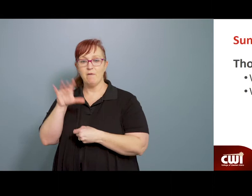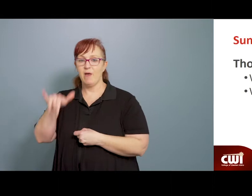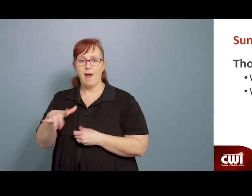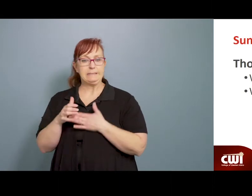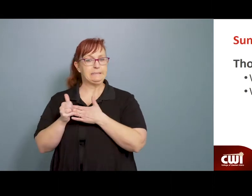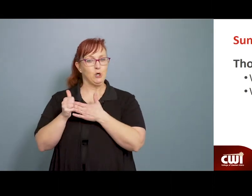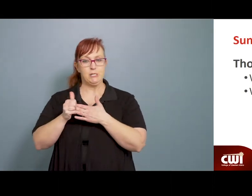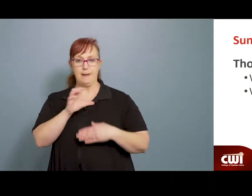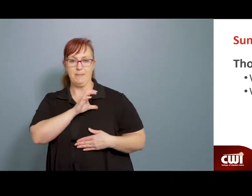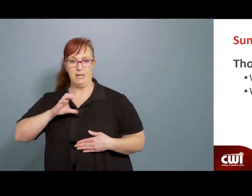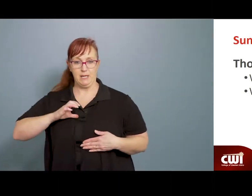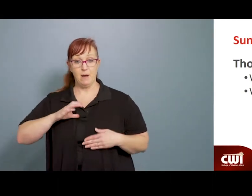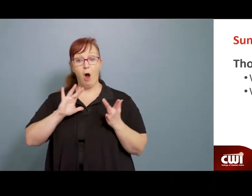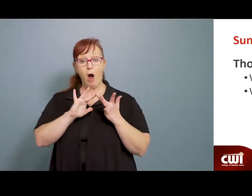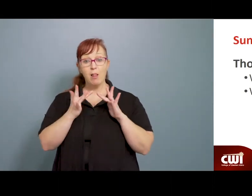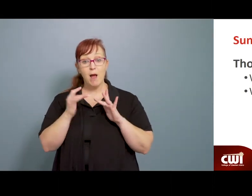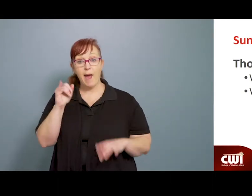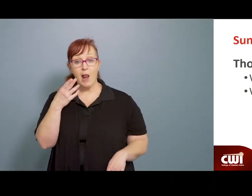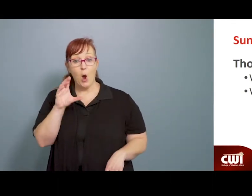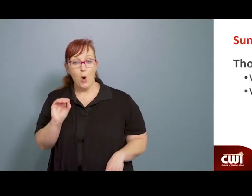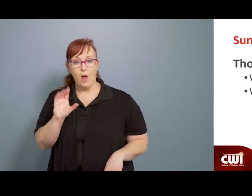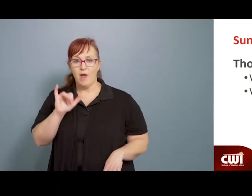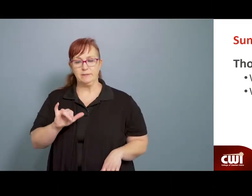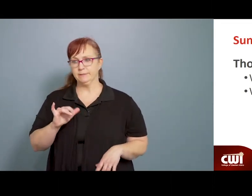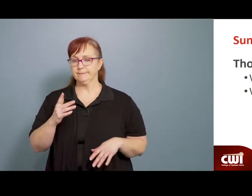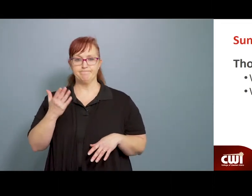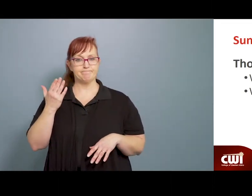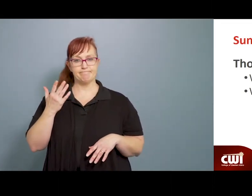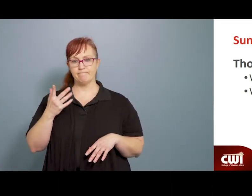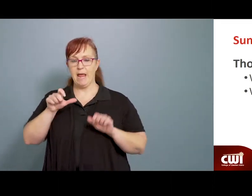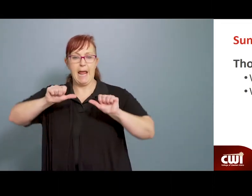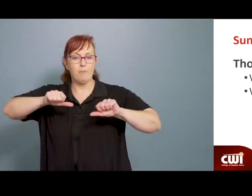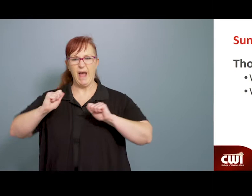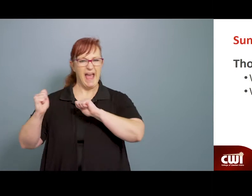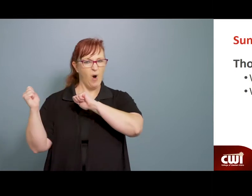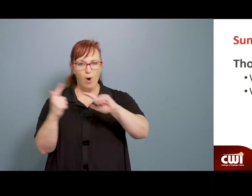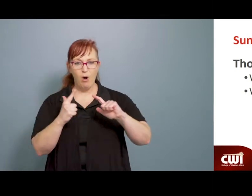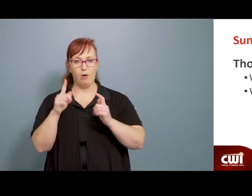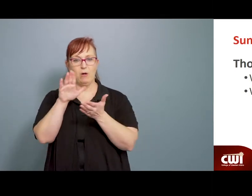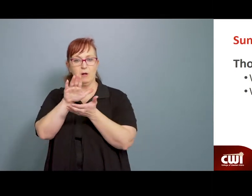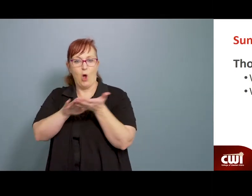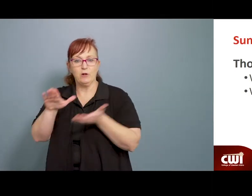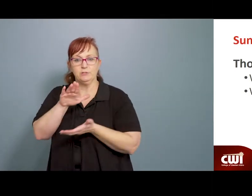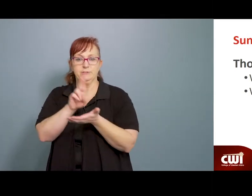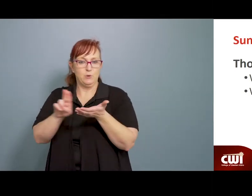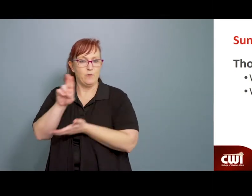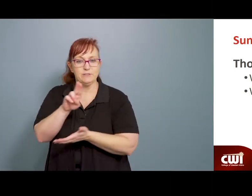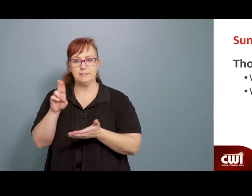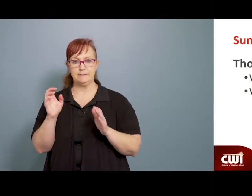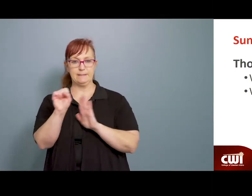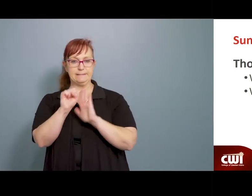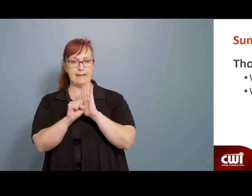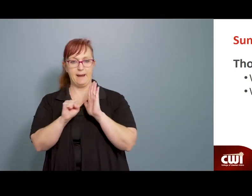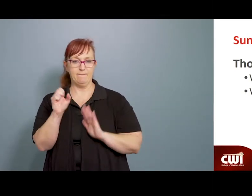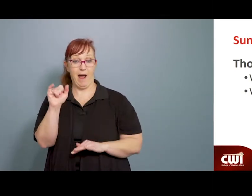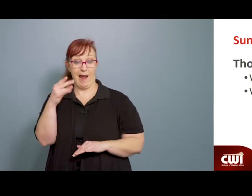Idaho is focused on creating a storefront for all of the higher ed institutes in the state of Idaho, for students to